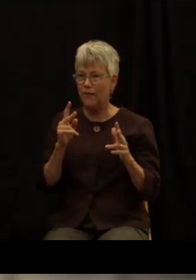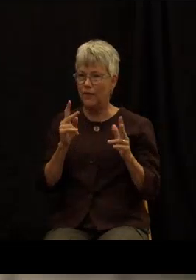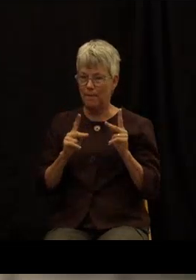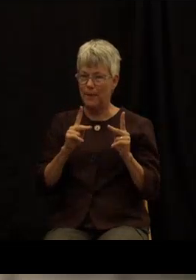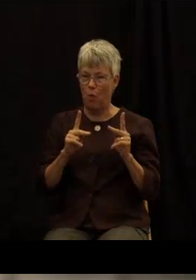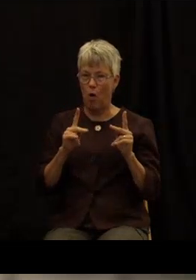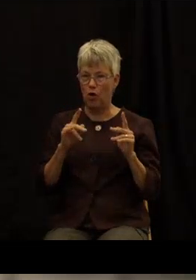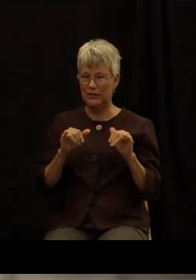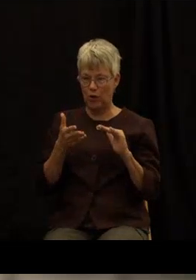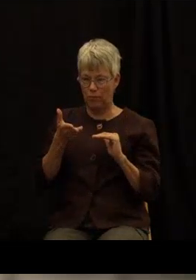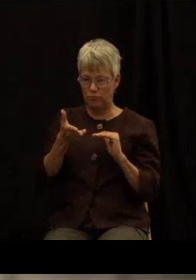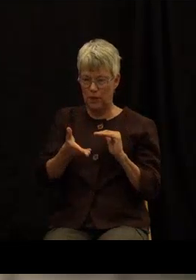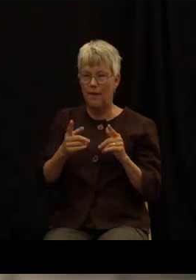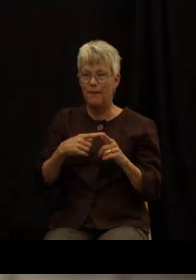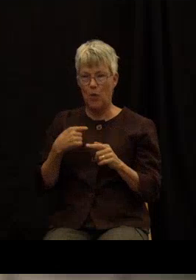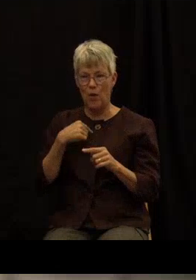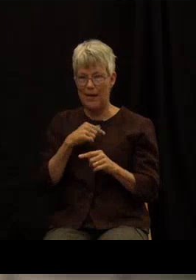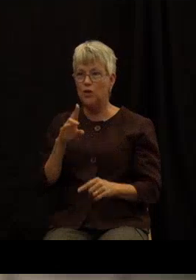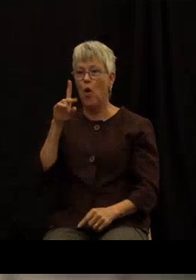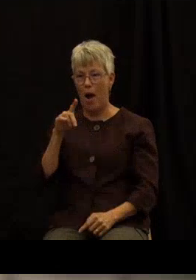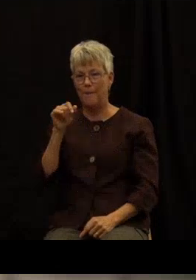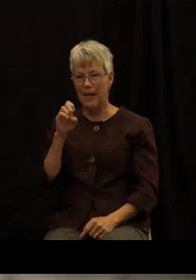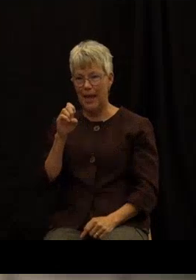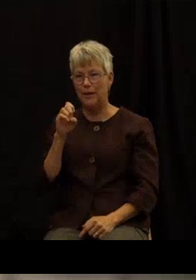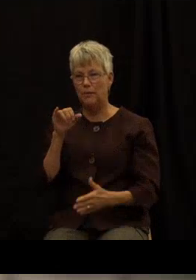then we need to update that to your staff.